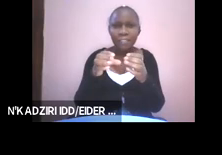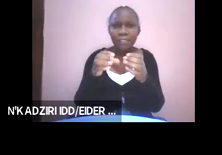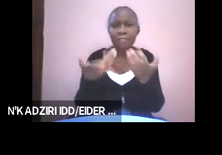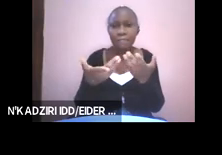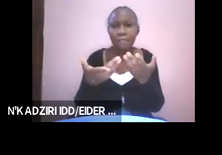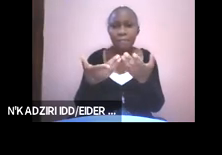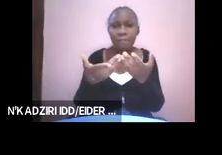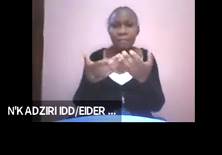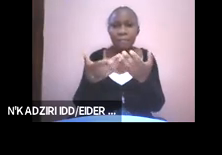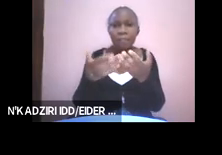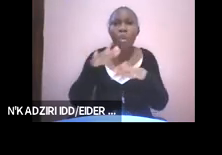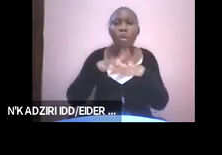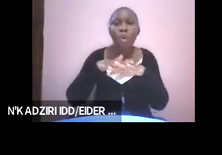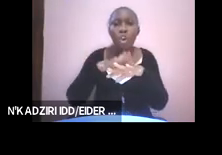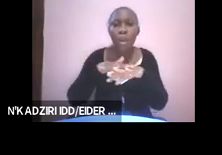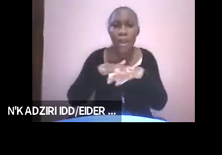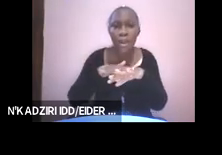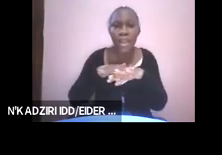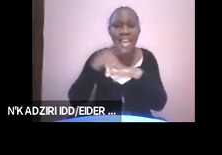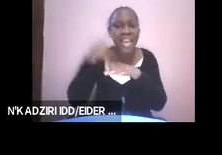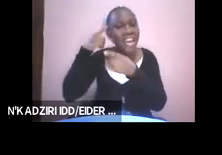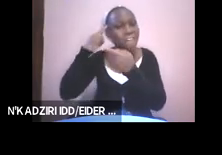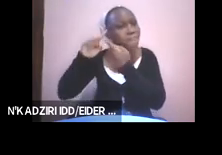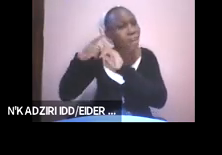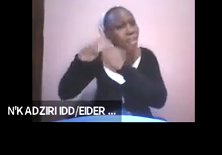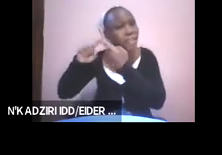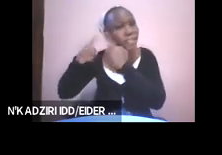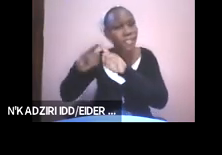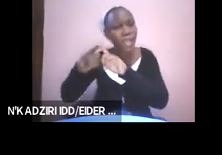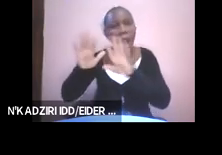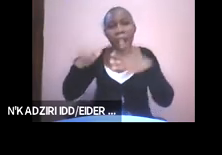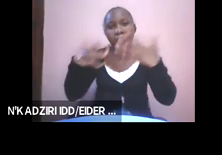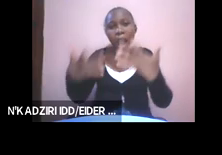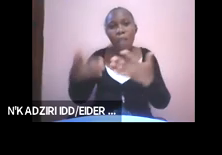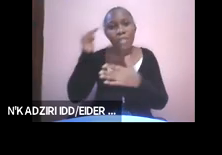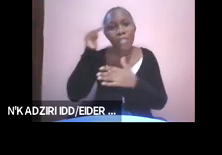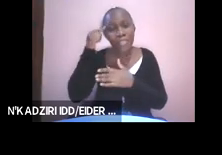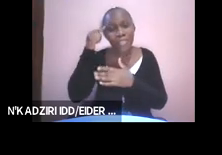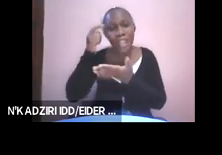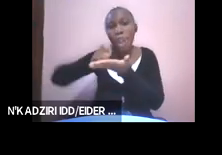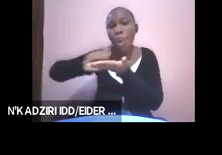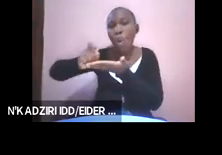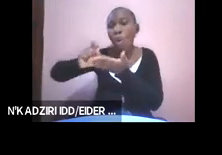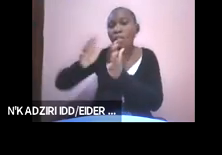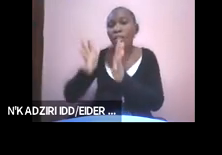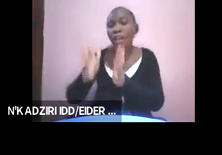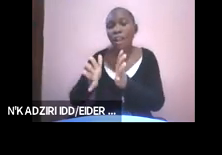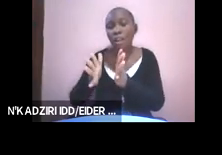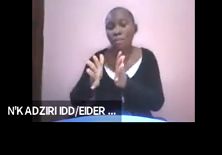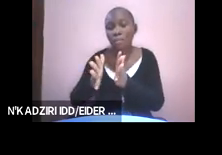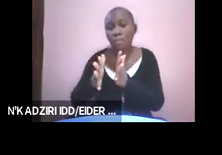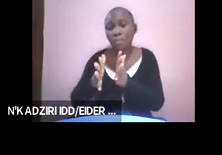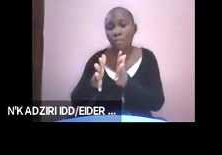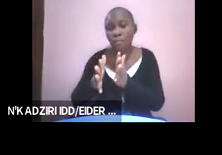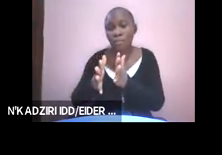Basically like a reflection on how do you think that the authors did at